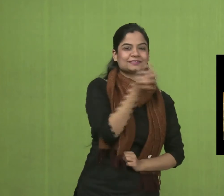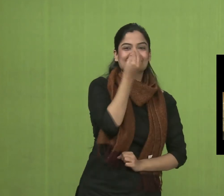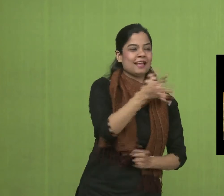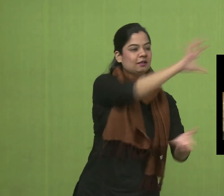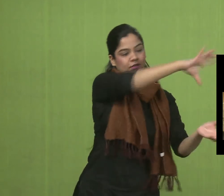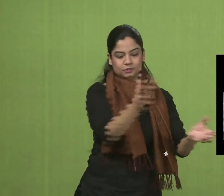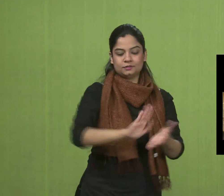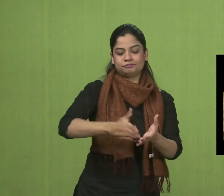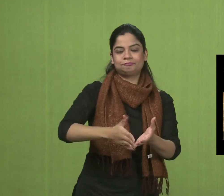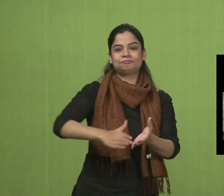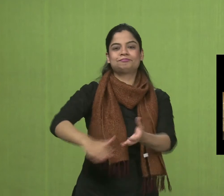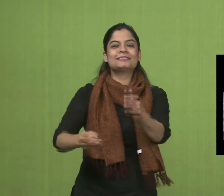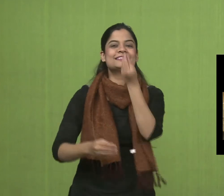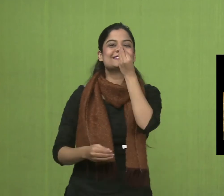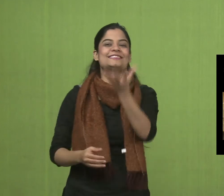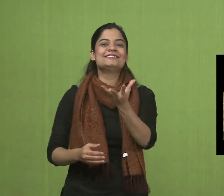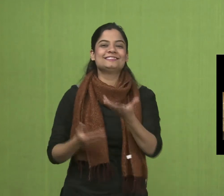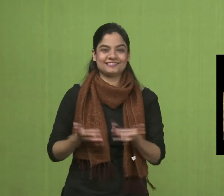so that you can easily carry it.